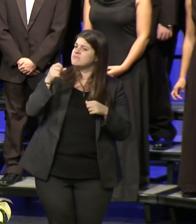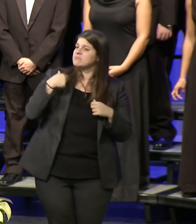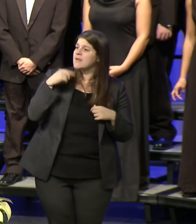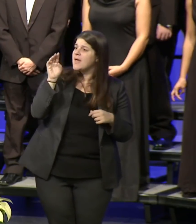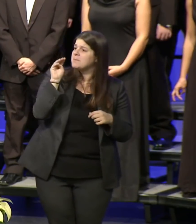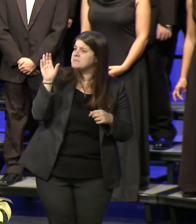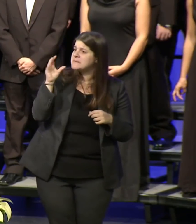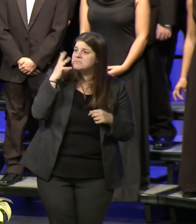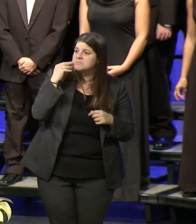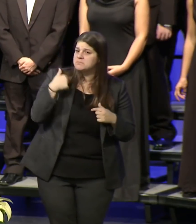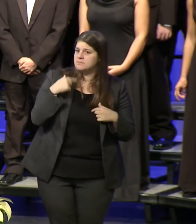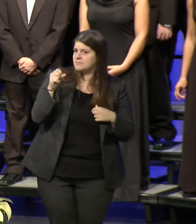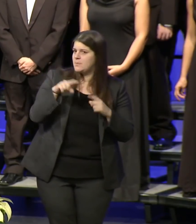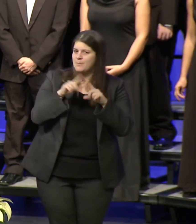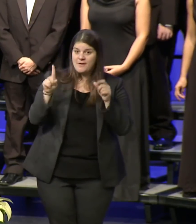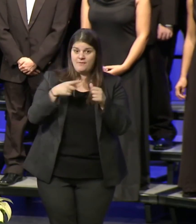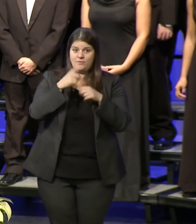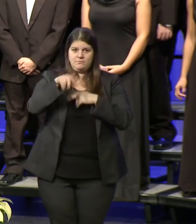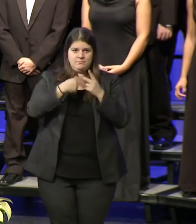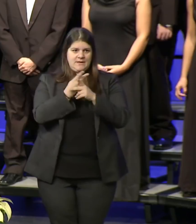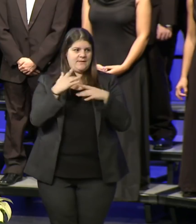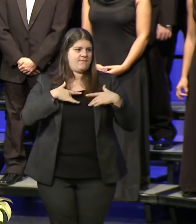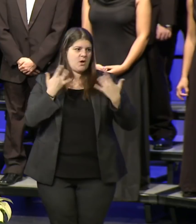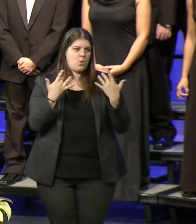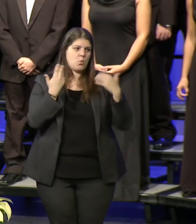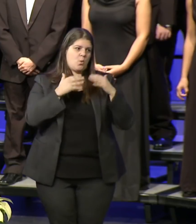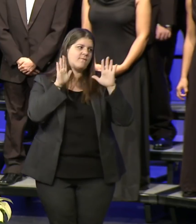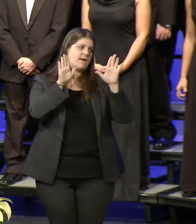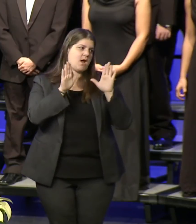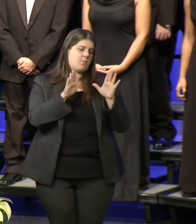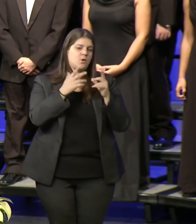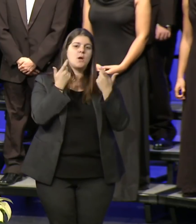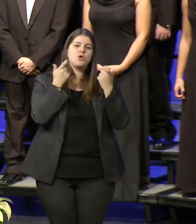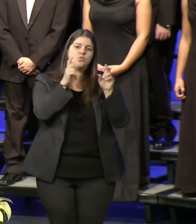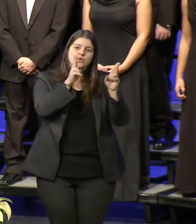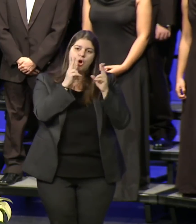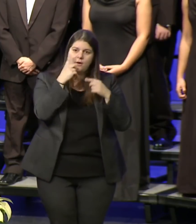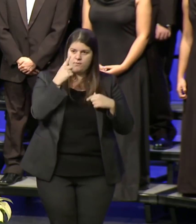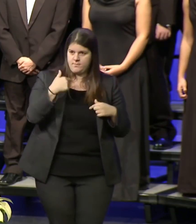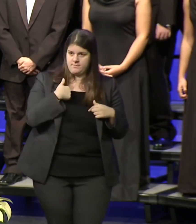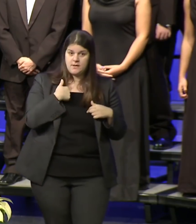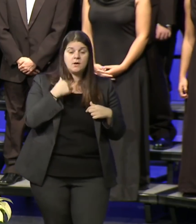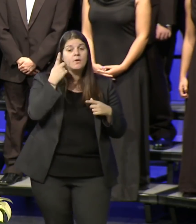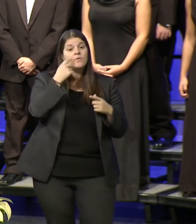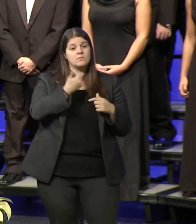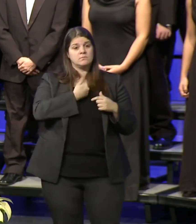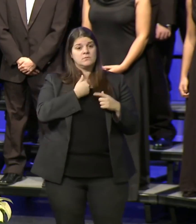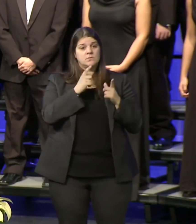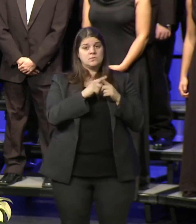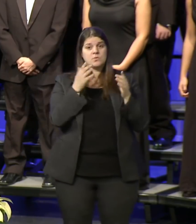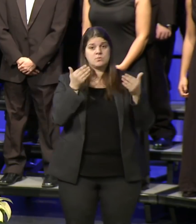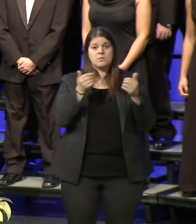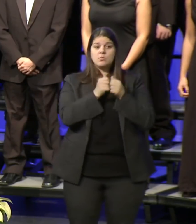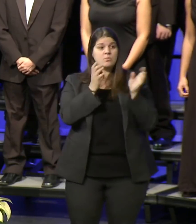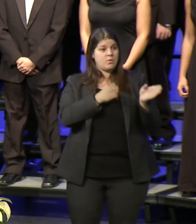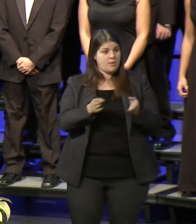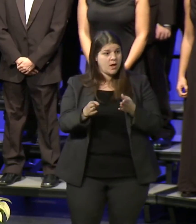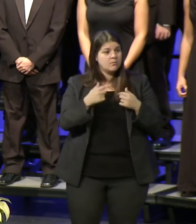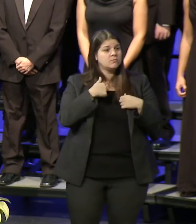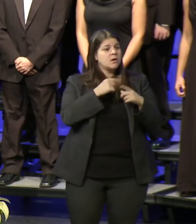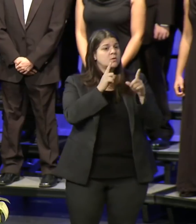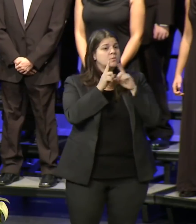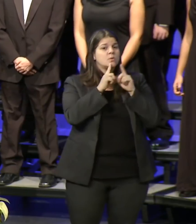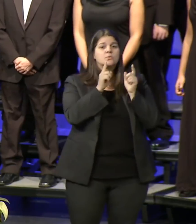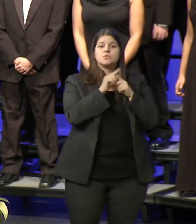event, this is phenomenal. It's a great honor for me. To prepare, I did do a few things. I spoke to